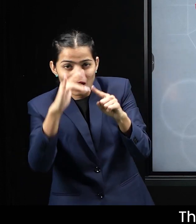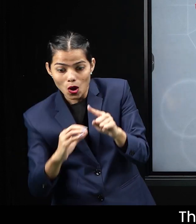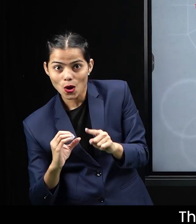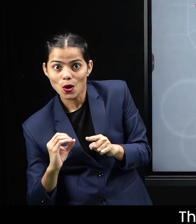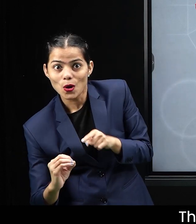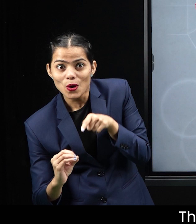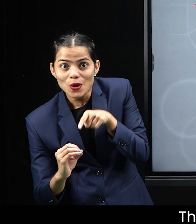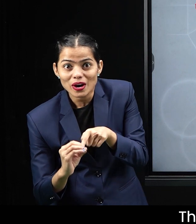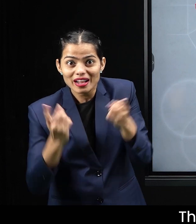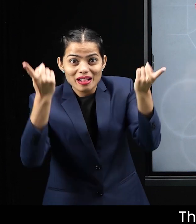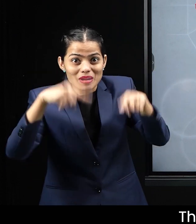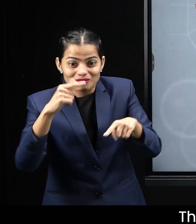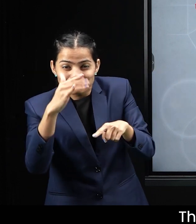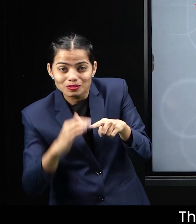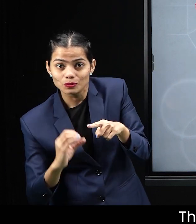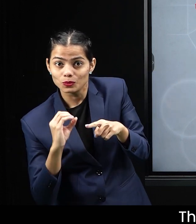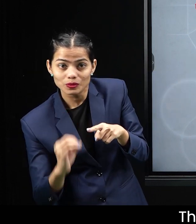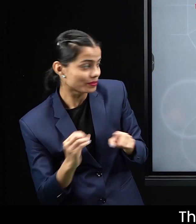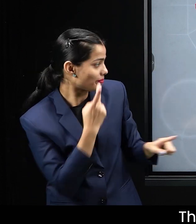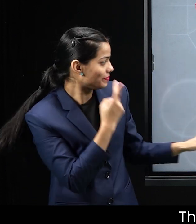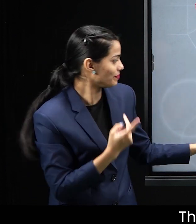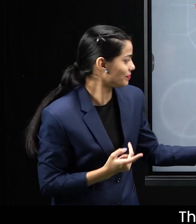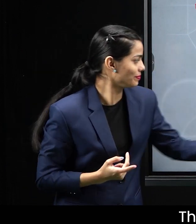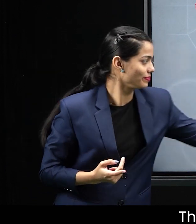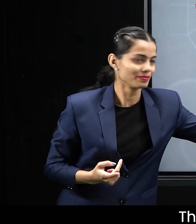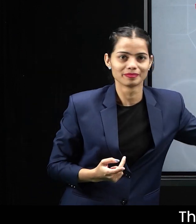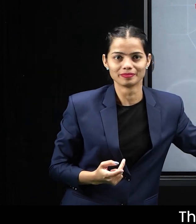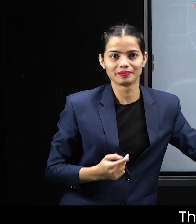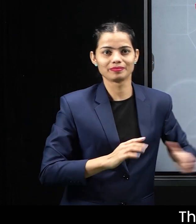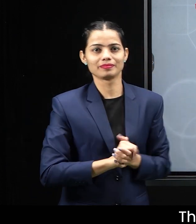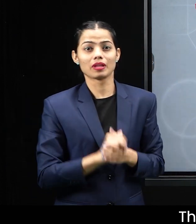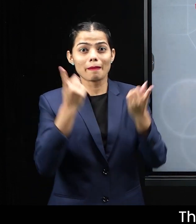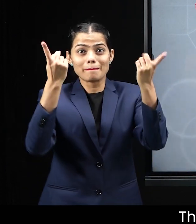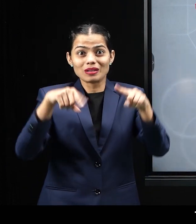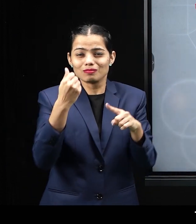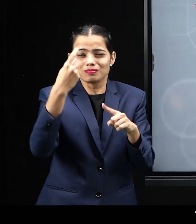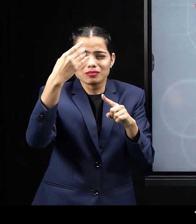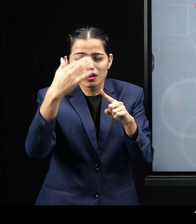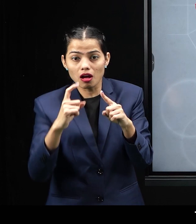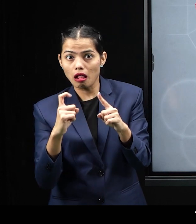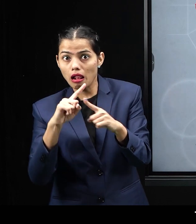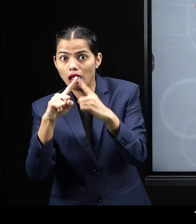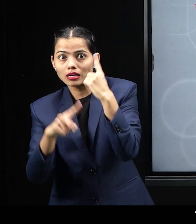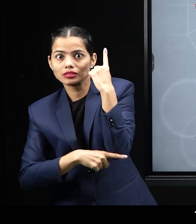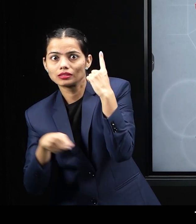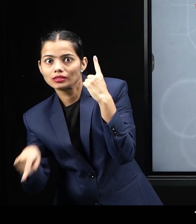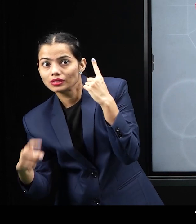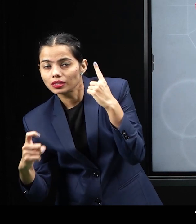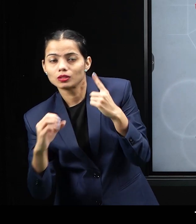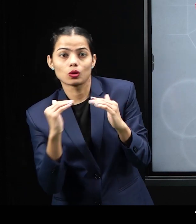The remainder at this stage is equal to 0. The divisor at this stage is equal to